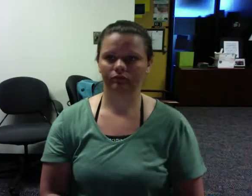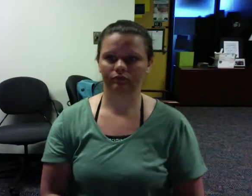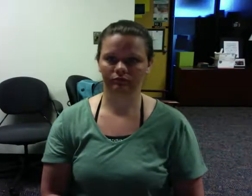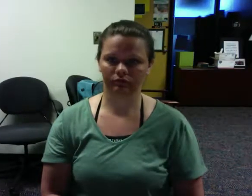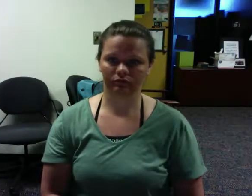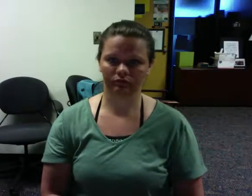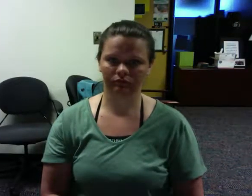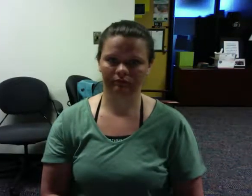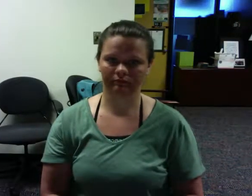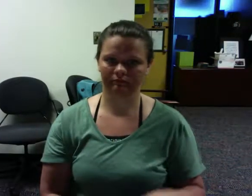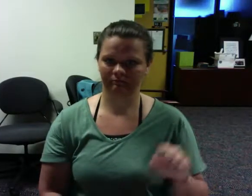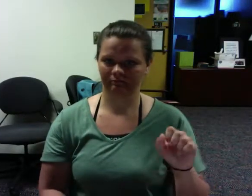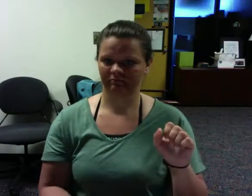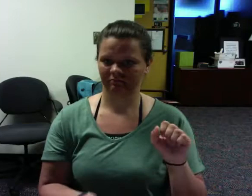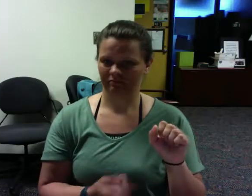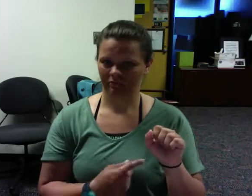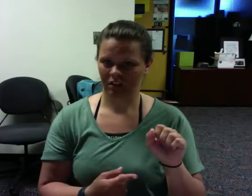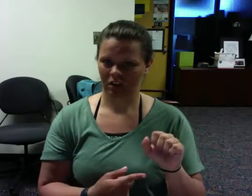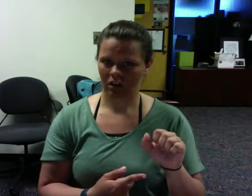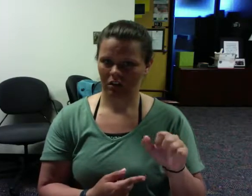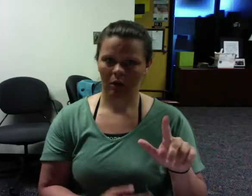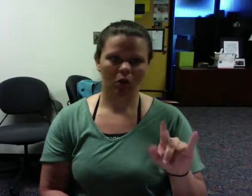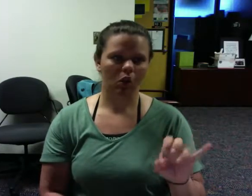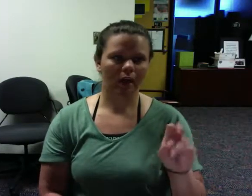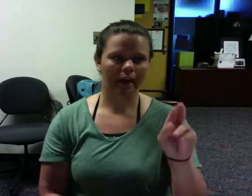They were loyal to who?